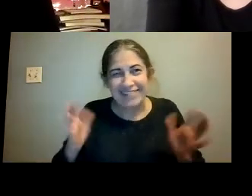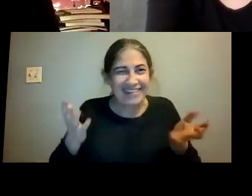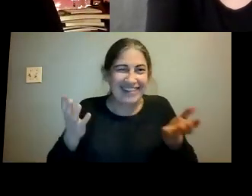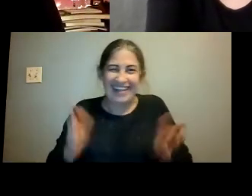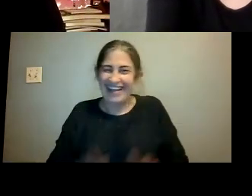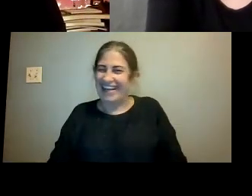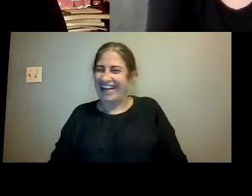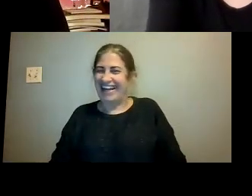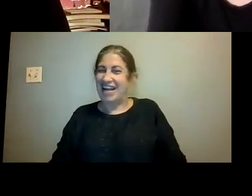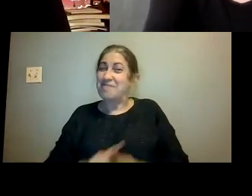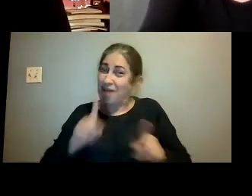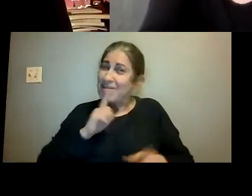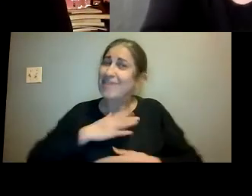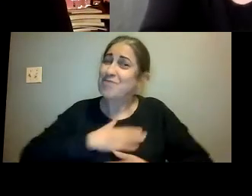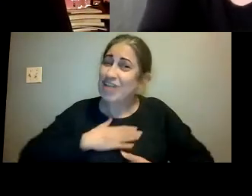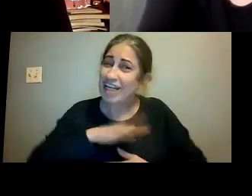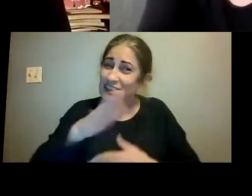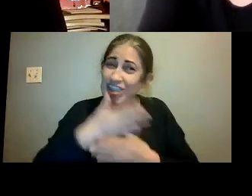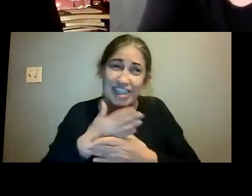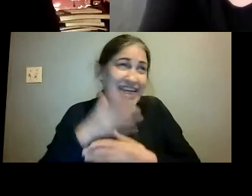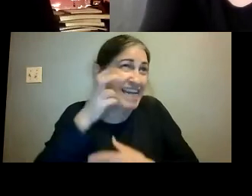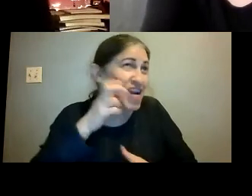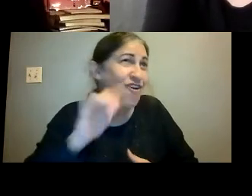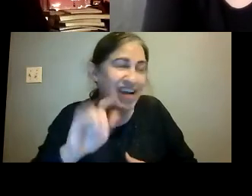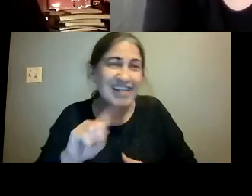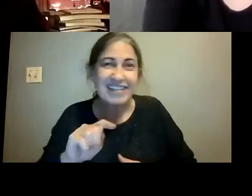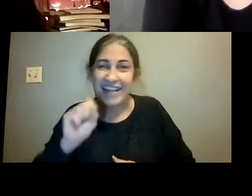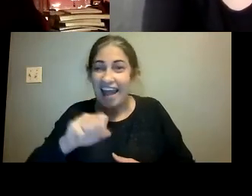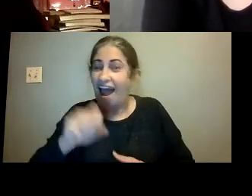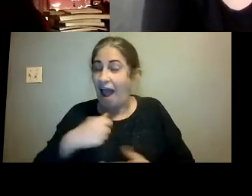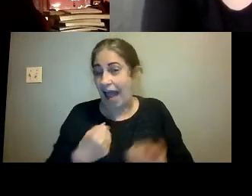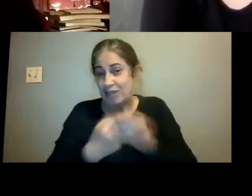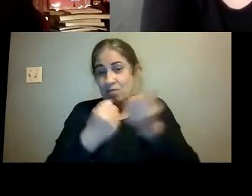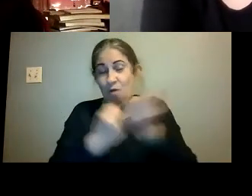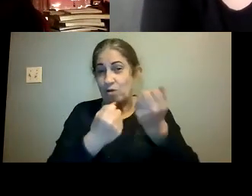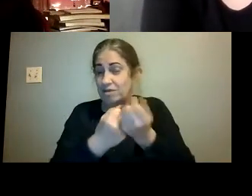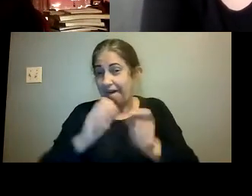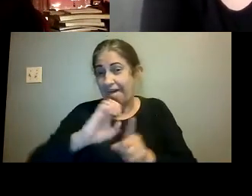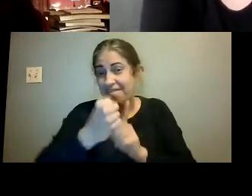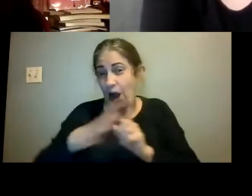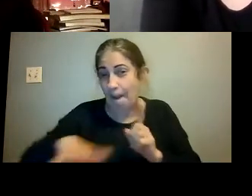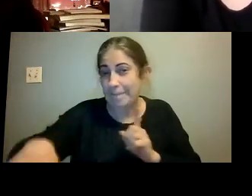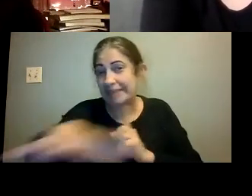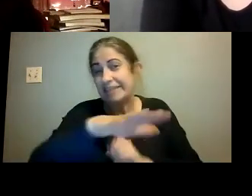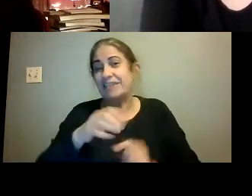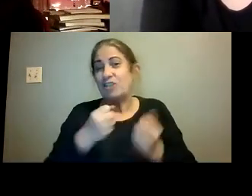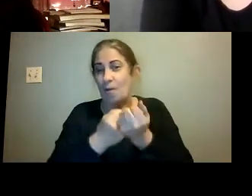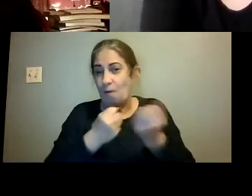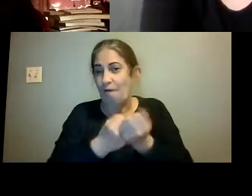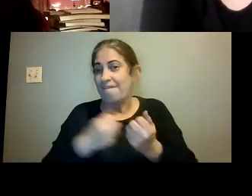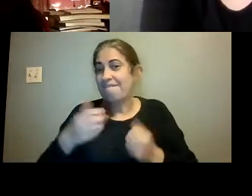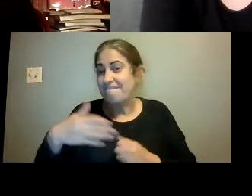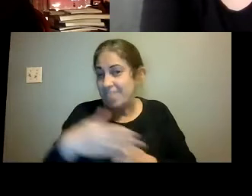And I just caught that piece of wisdom, but I very much enjoyed being reminded of that. And I